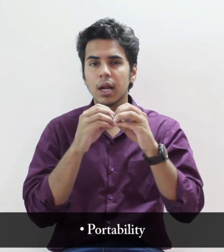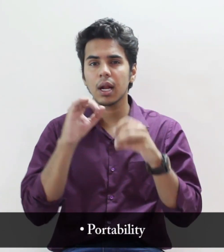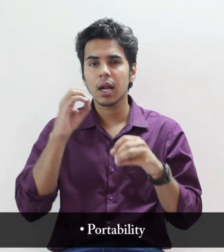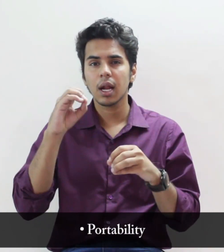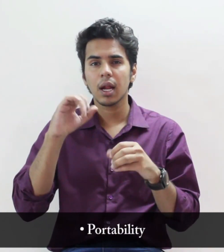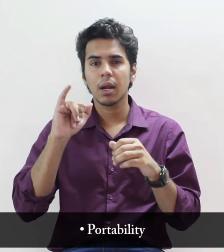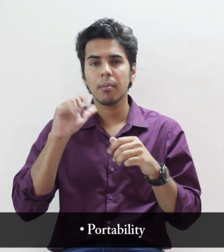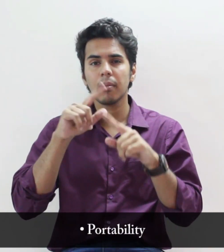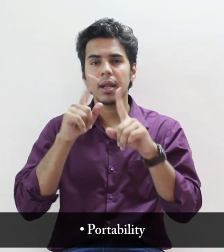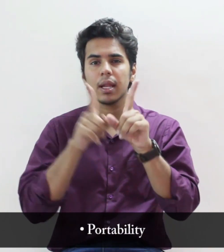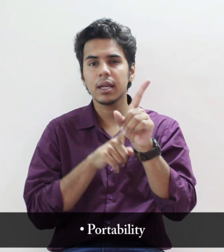portability,